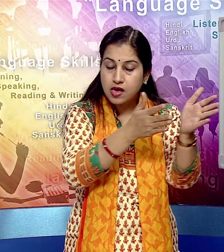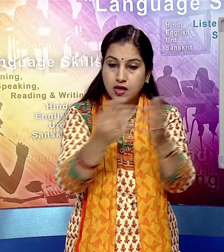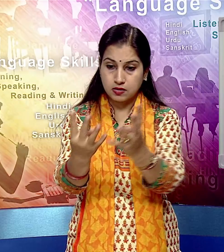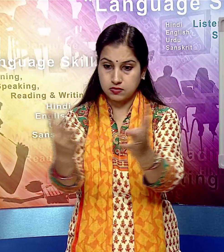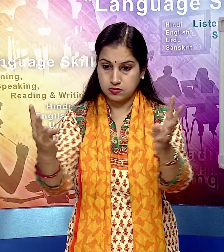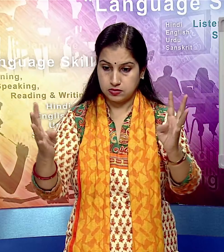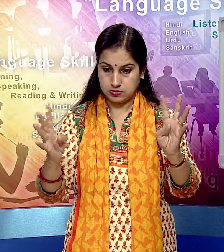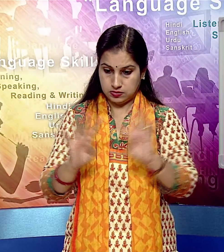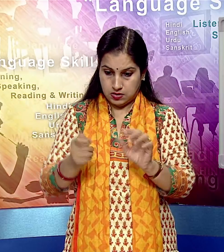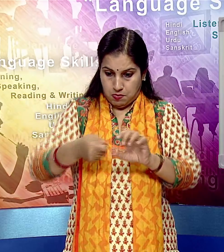container.